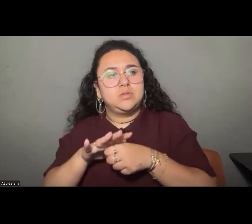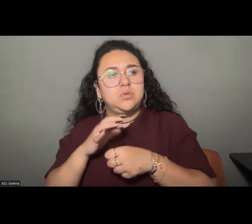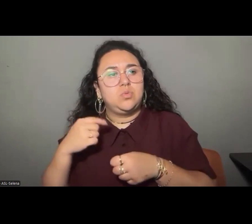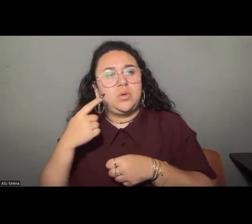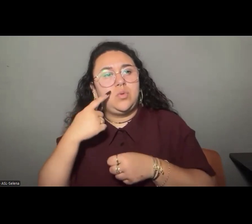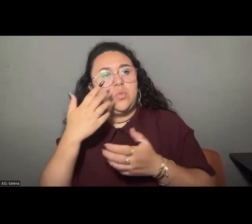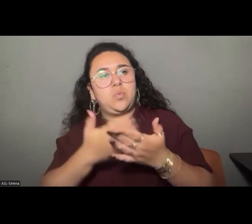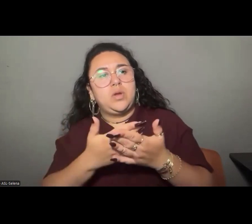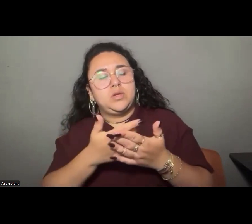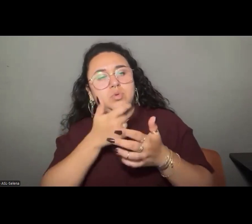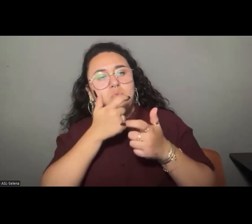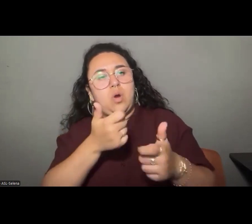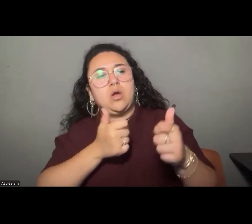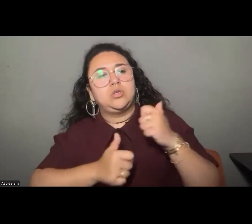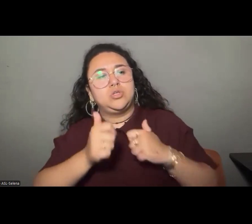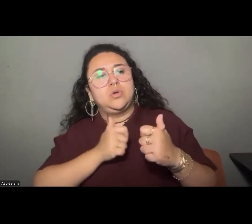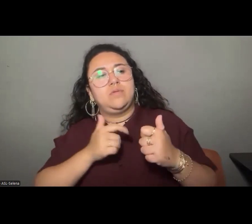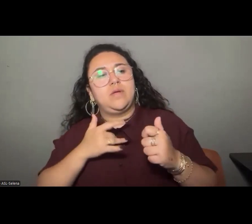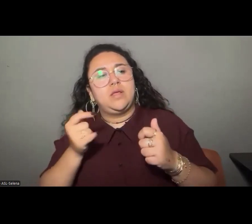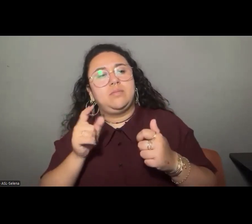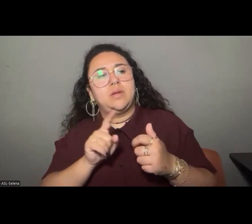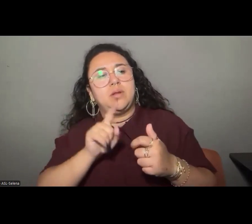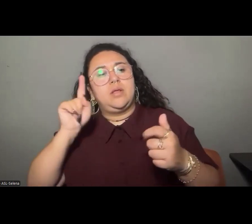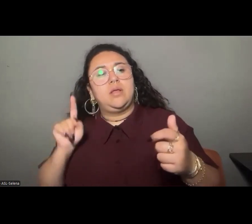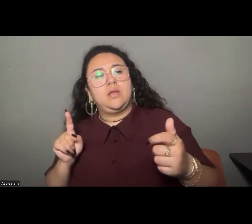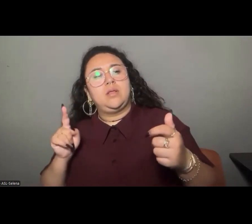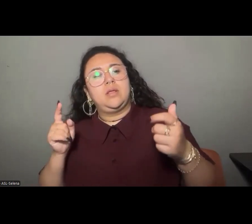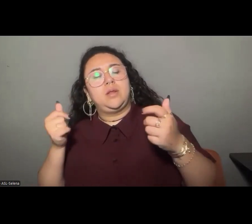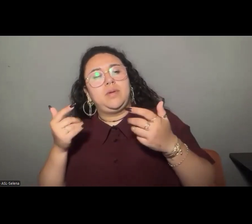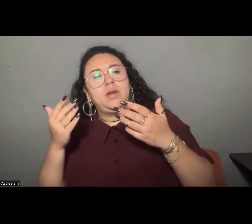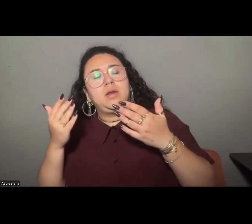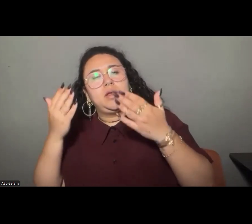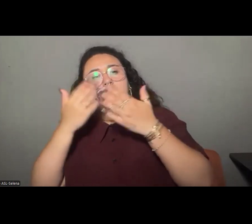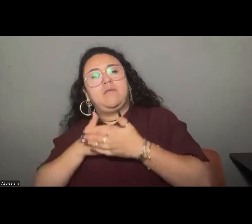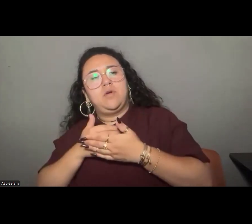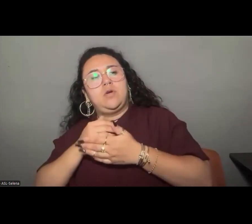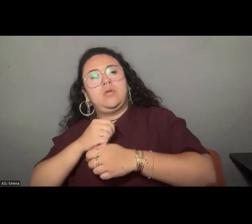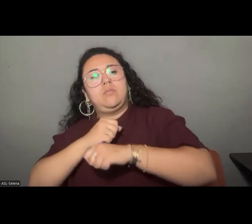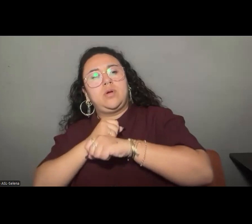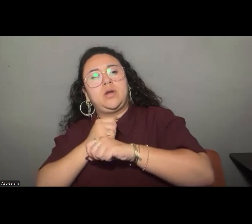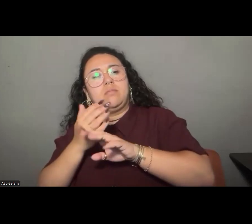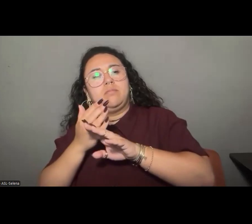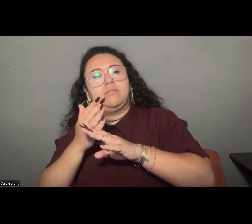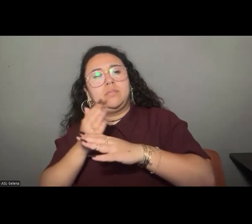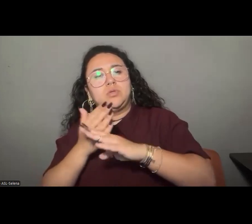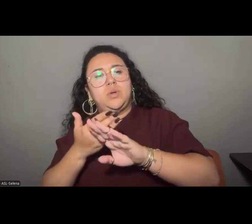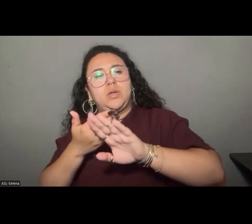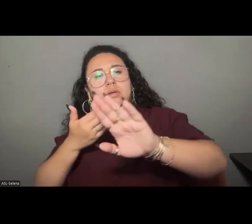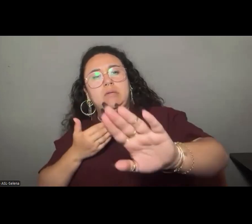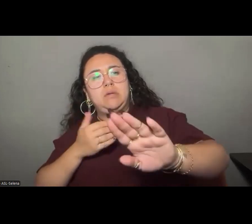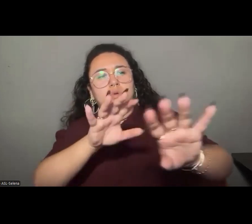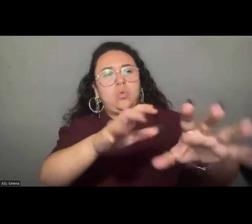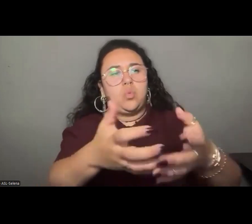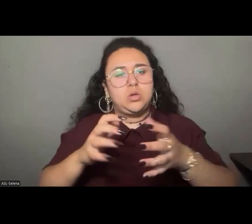the show and also be a little removed, a little veiled, a little between the worlds. And I was like, I'm like,